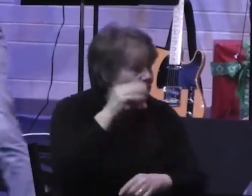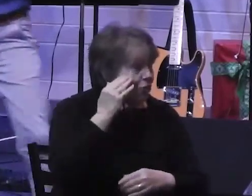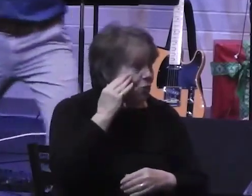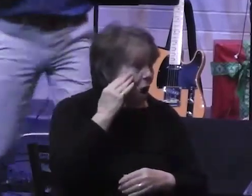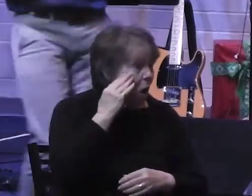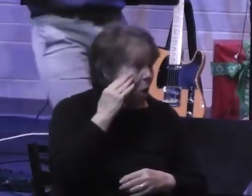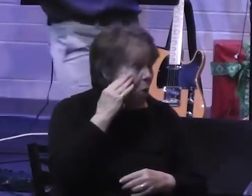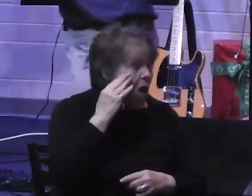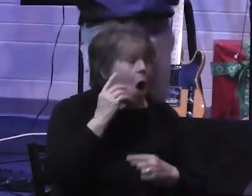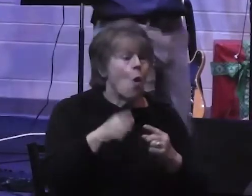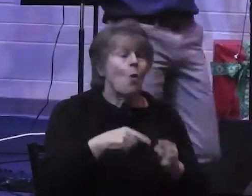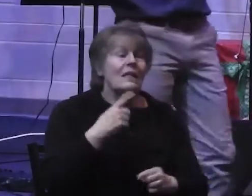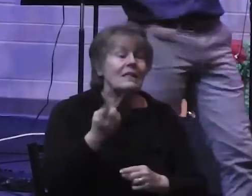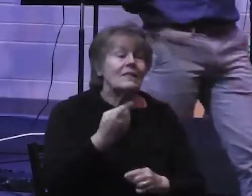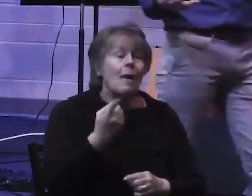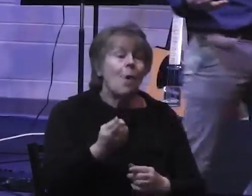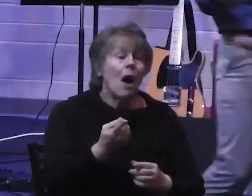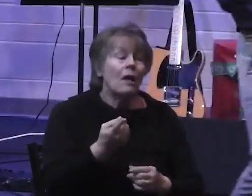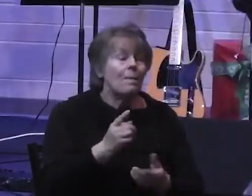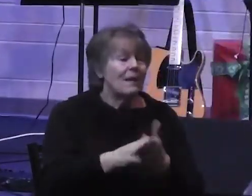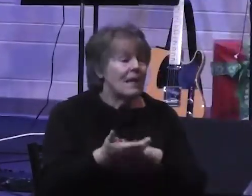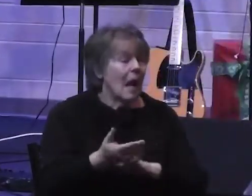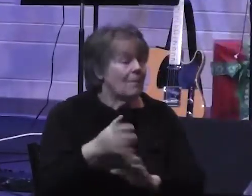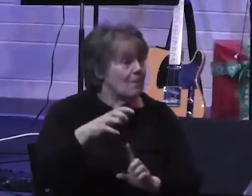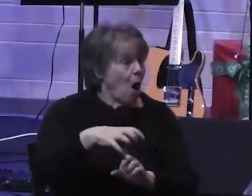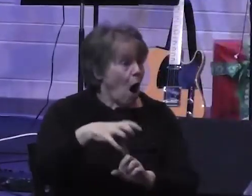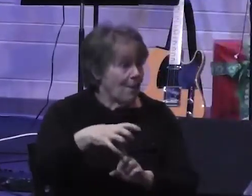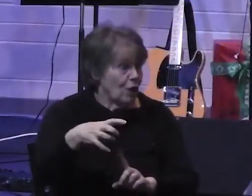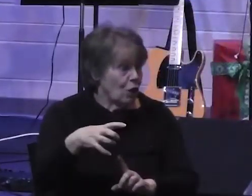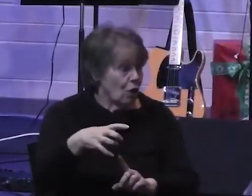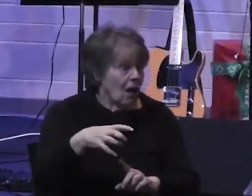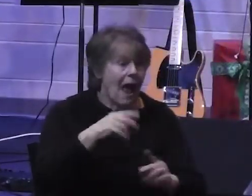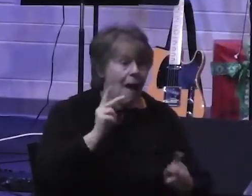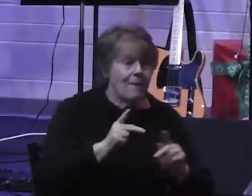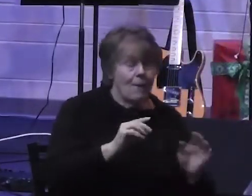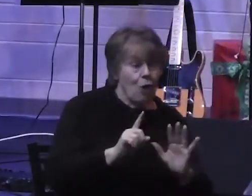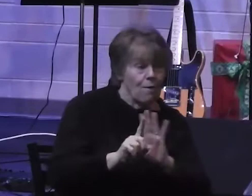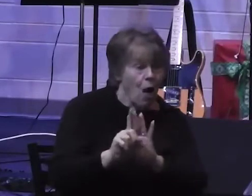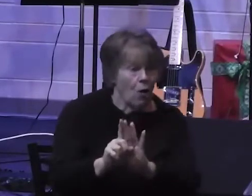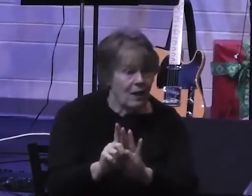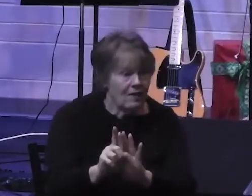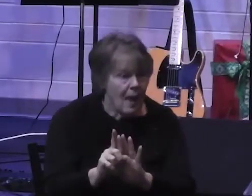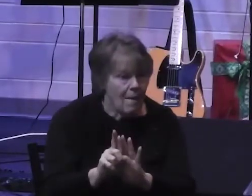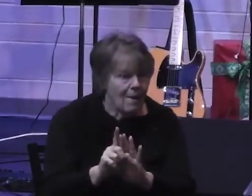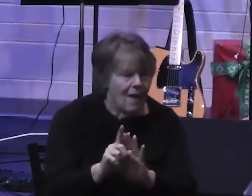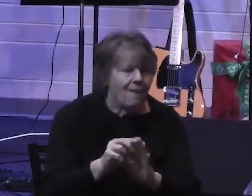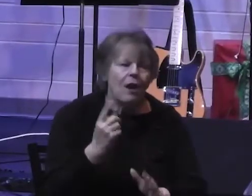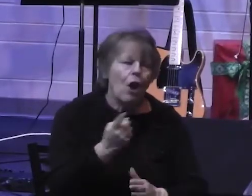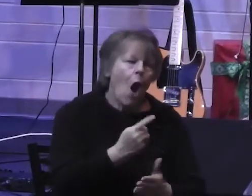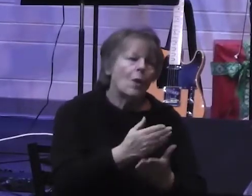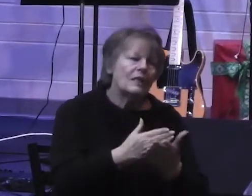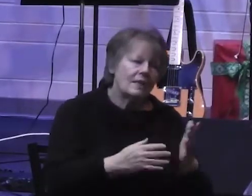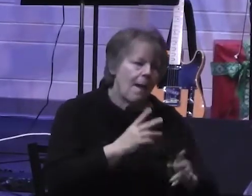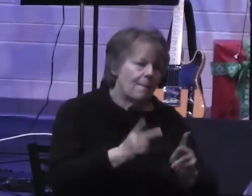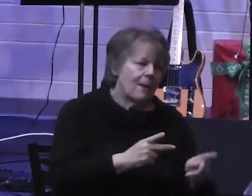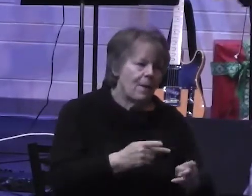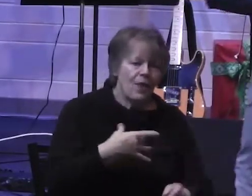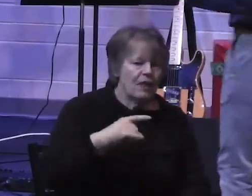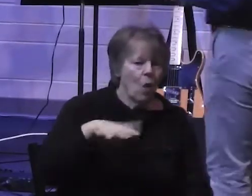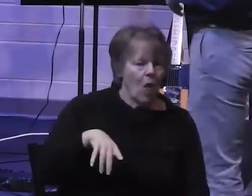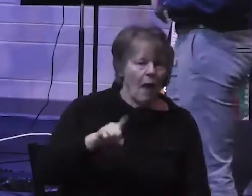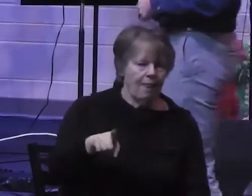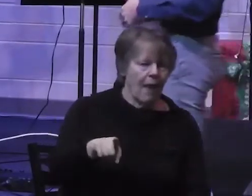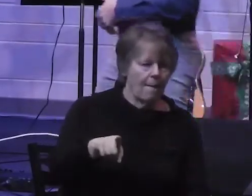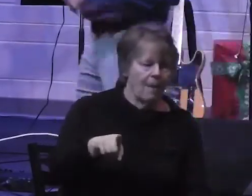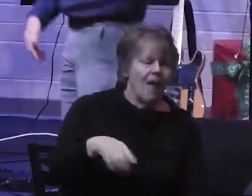crowd, they also get some detractors. There are people who don't like what they're doing, who are trying to ruin all the